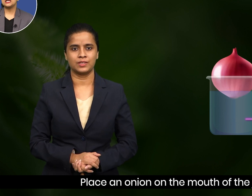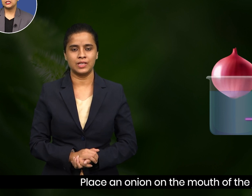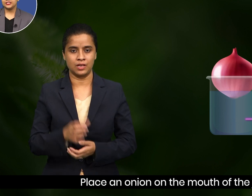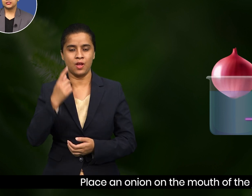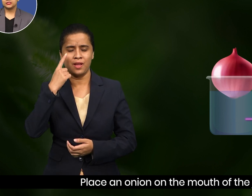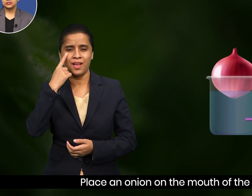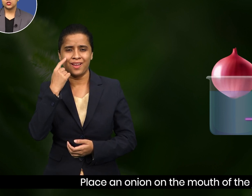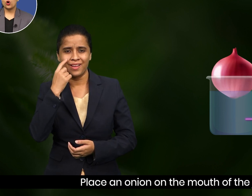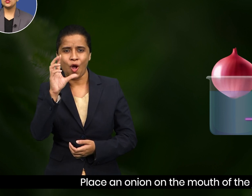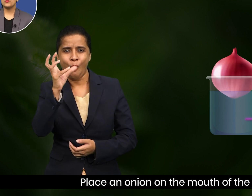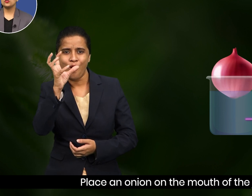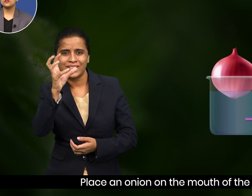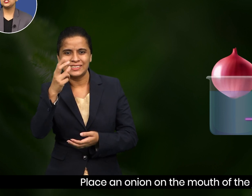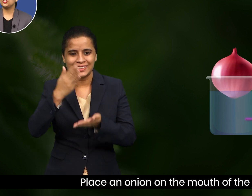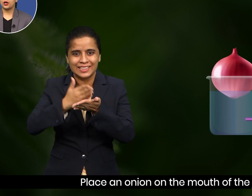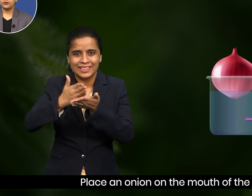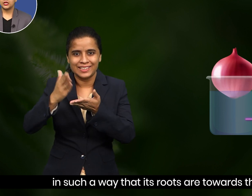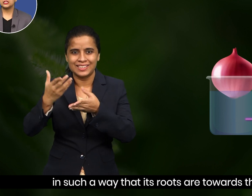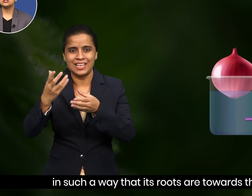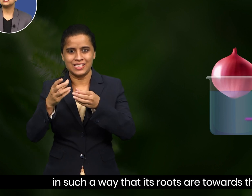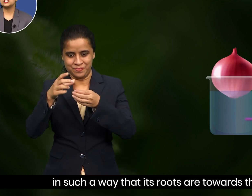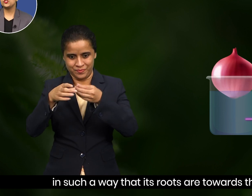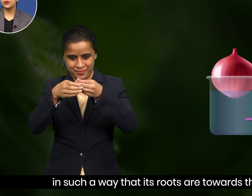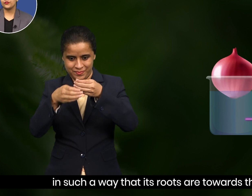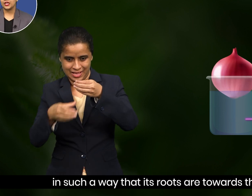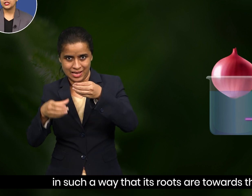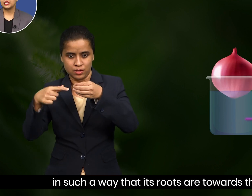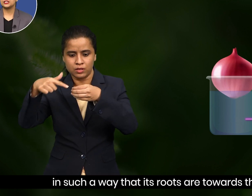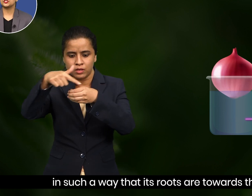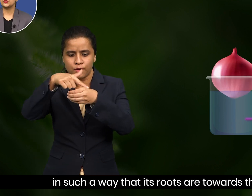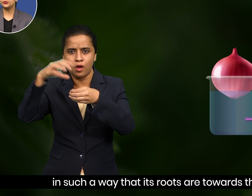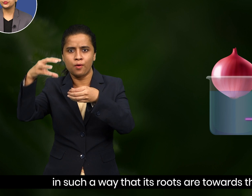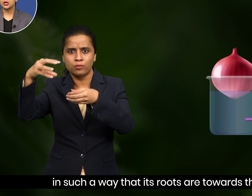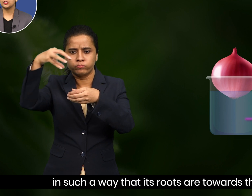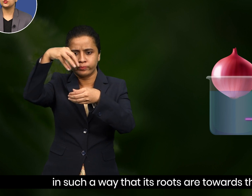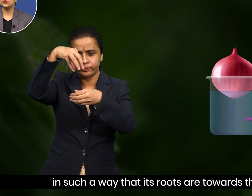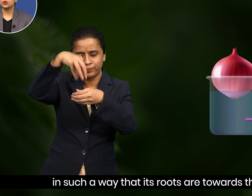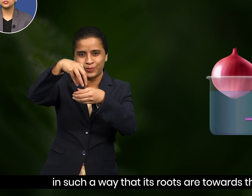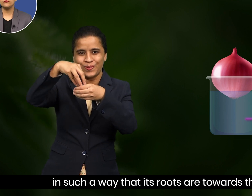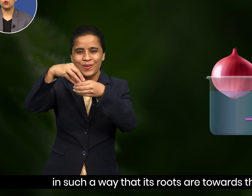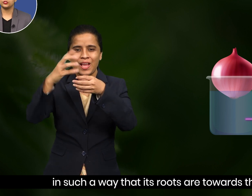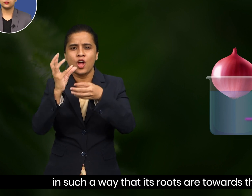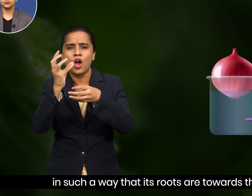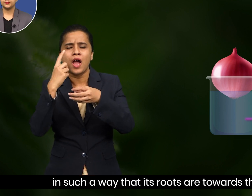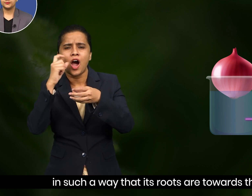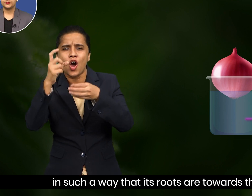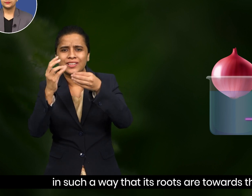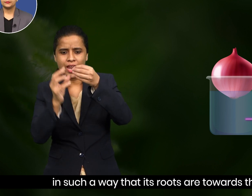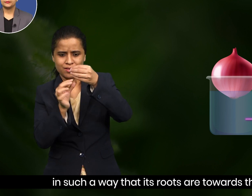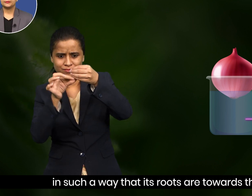Place an onion on the mouth of the jar in such a way that its roots are towards the water.